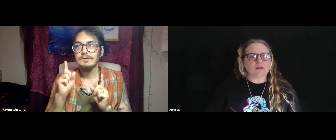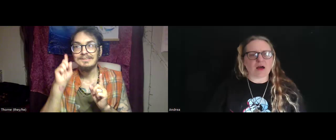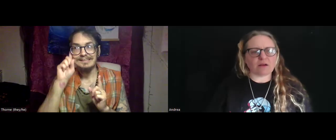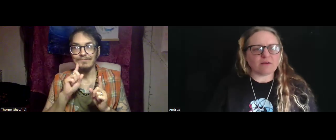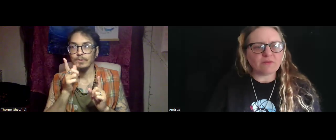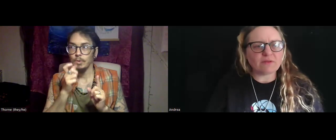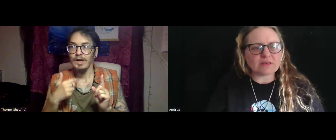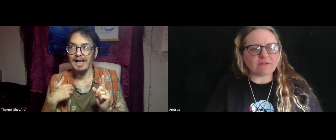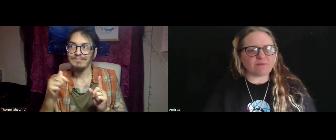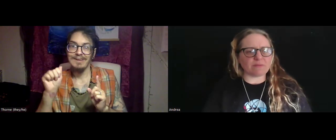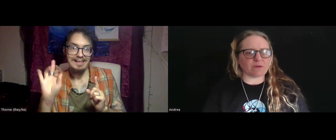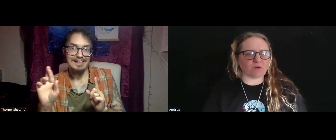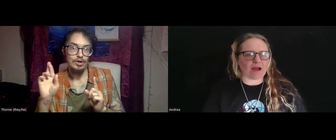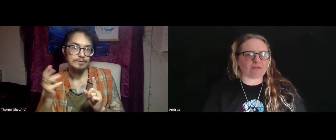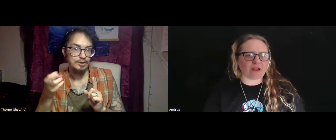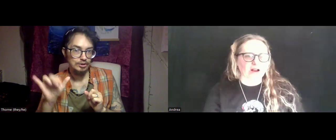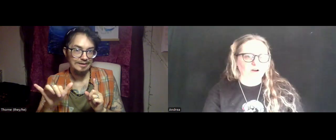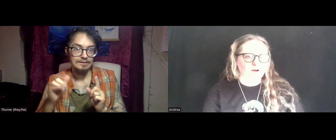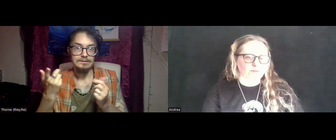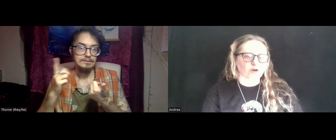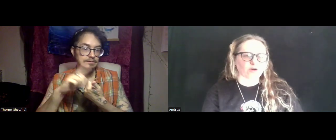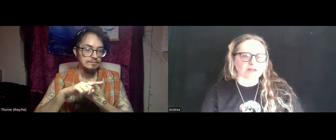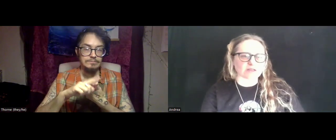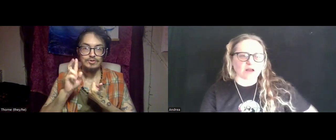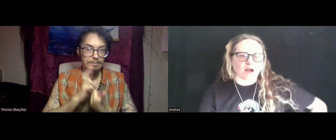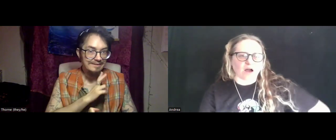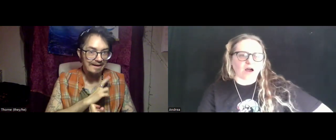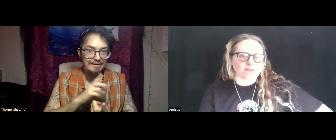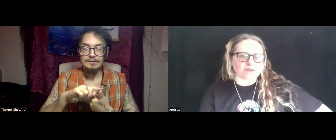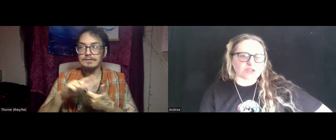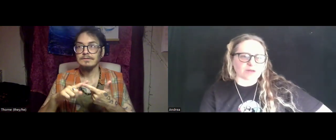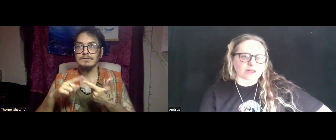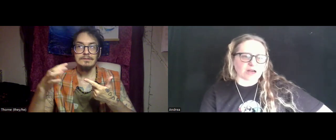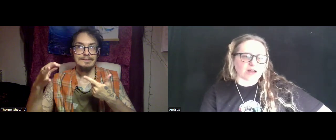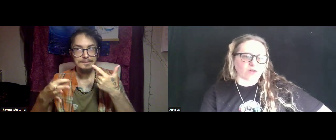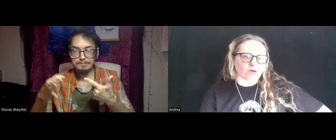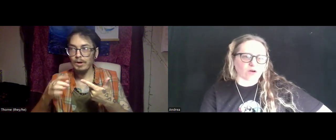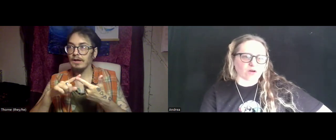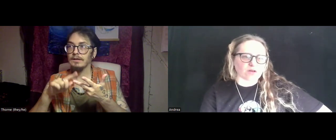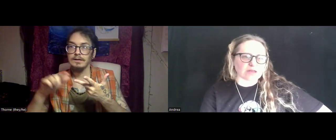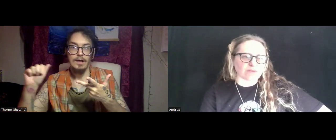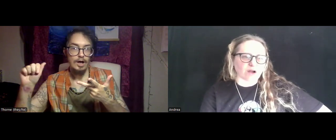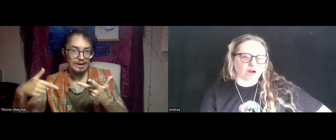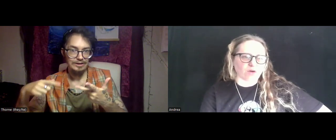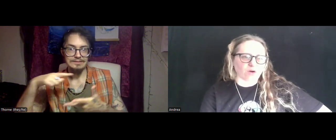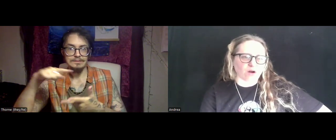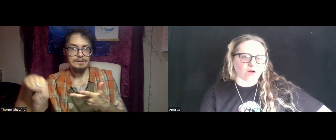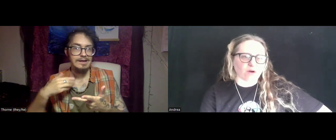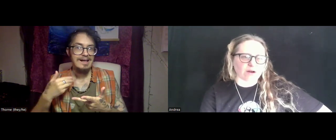lot of deaf people who have air Mercuries in Gemini or Libra or